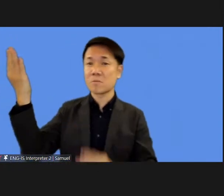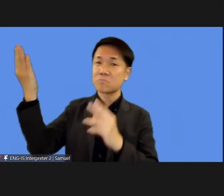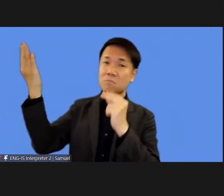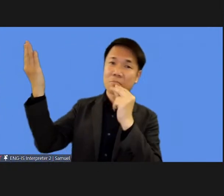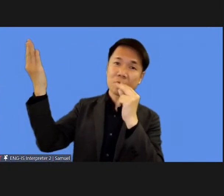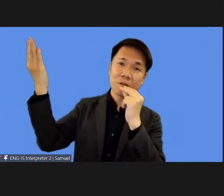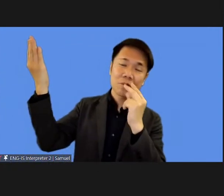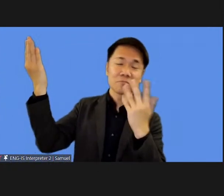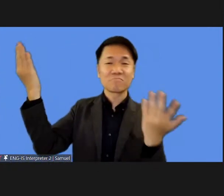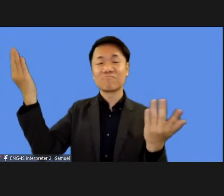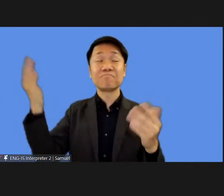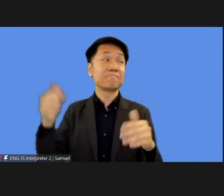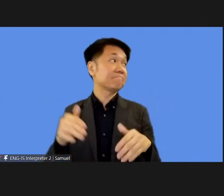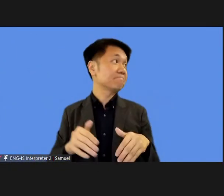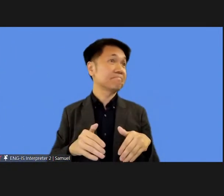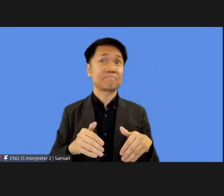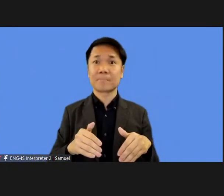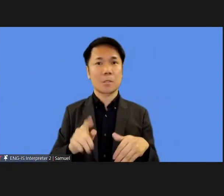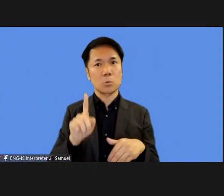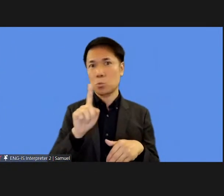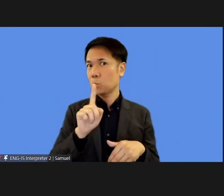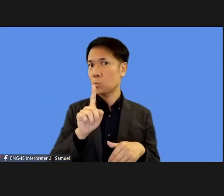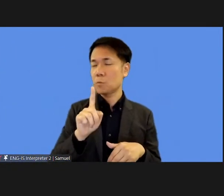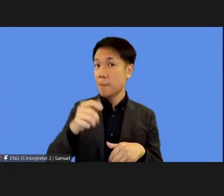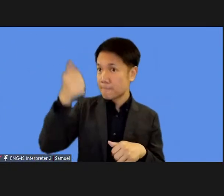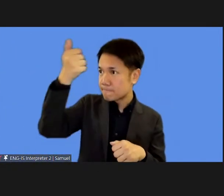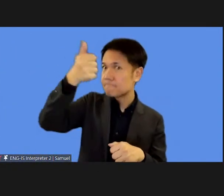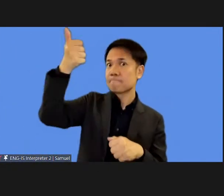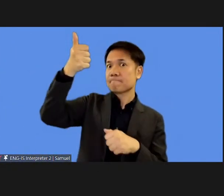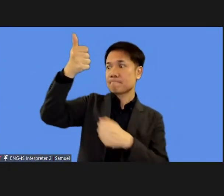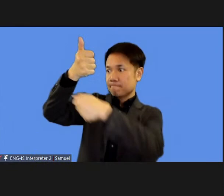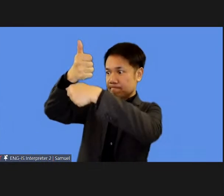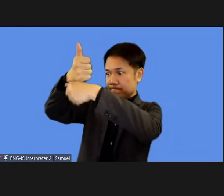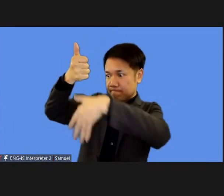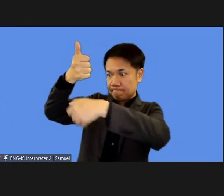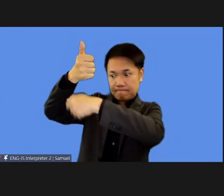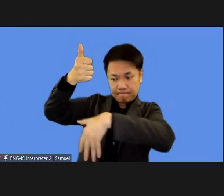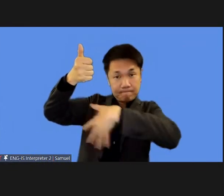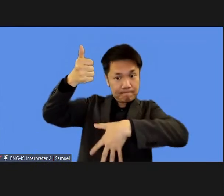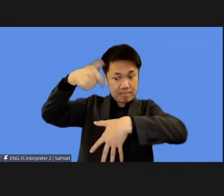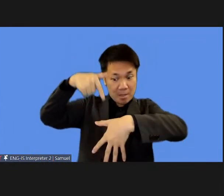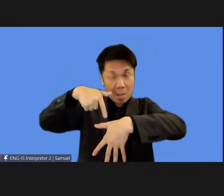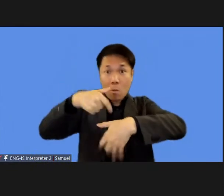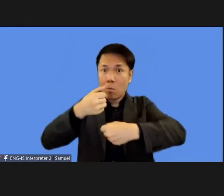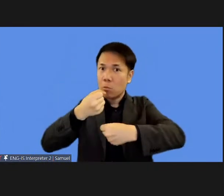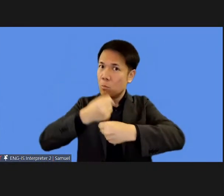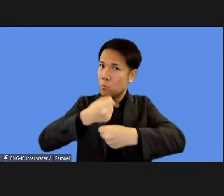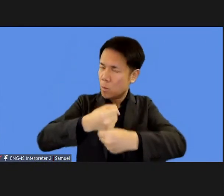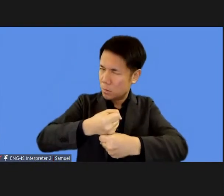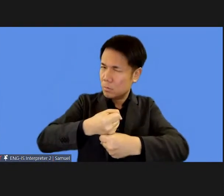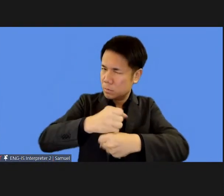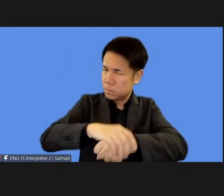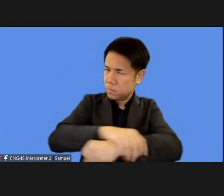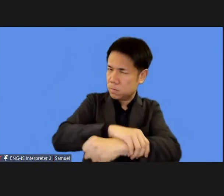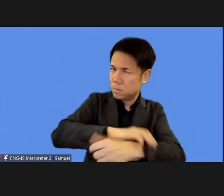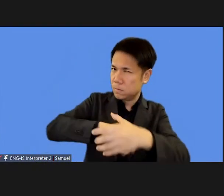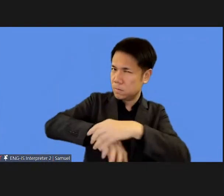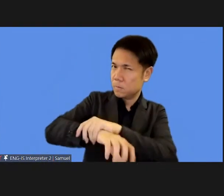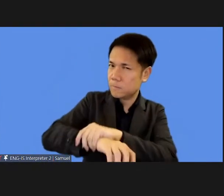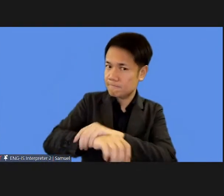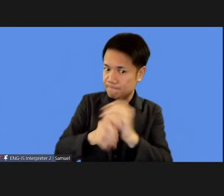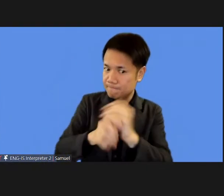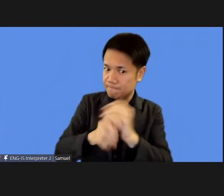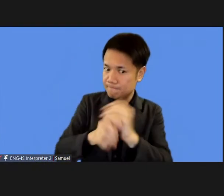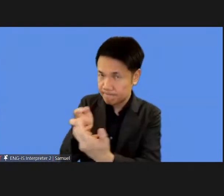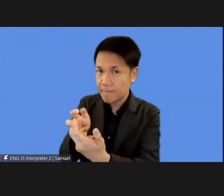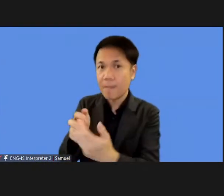real decentralization, because that will help to fast-track development. The other important point is resources